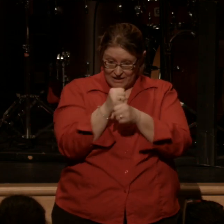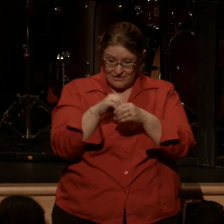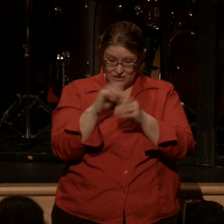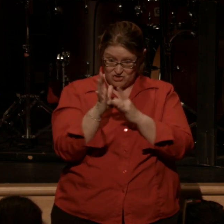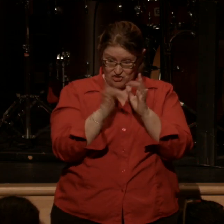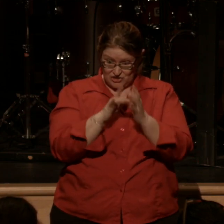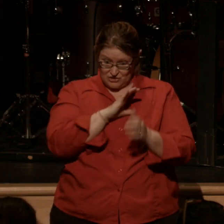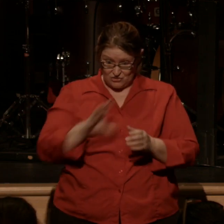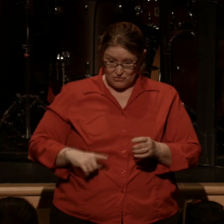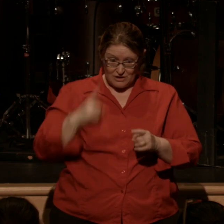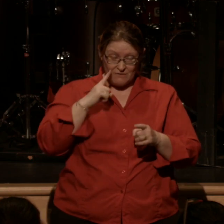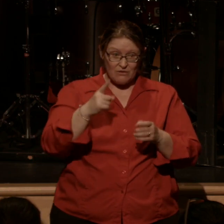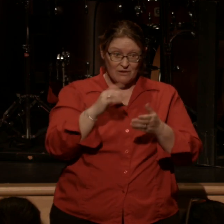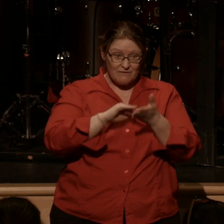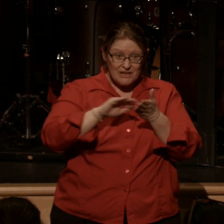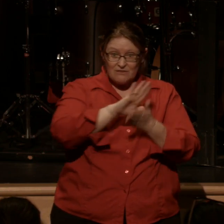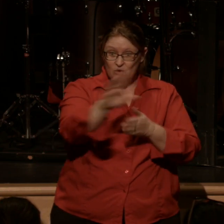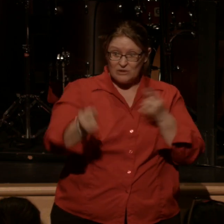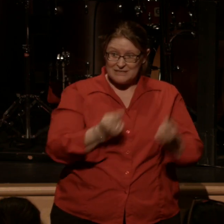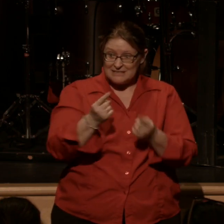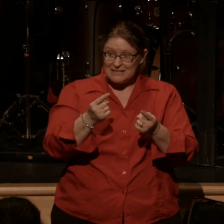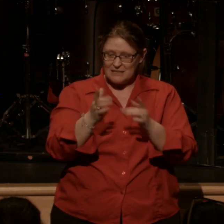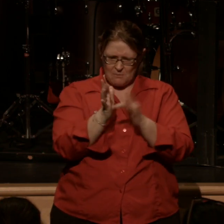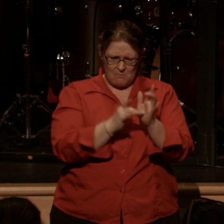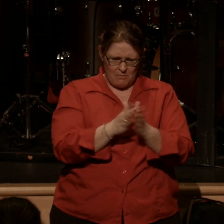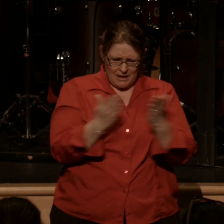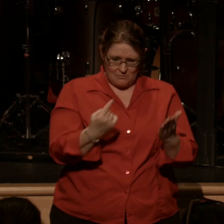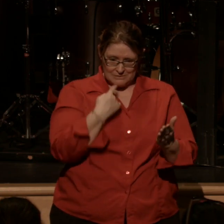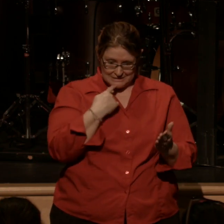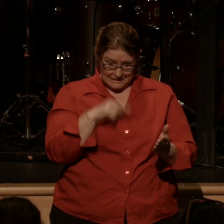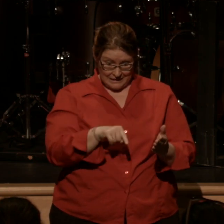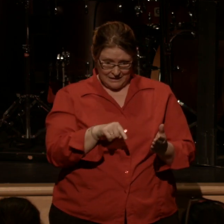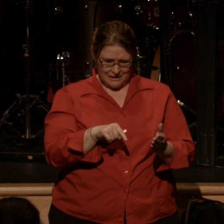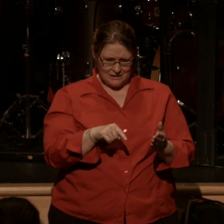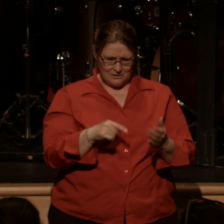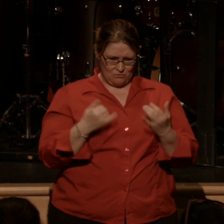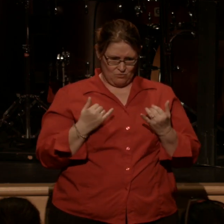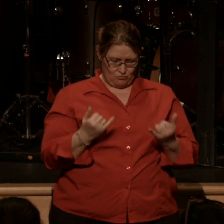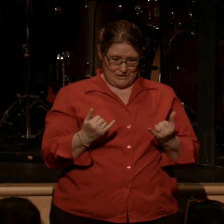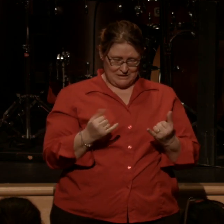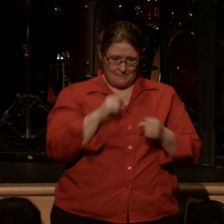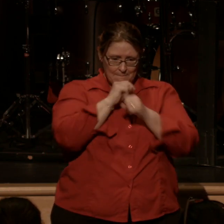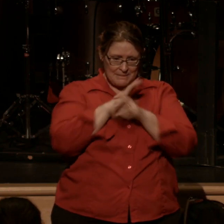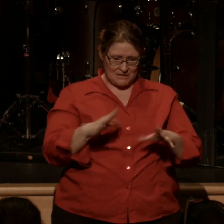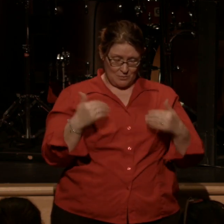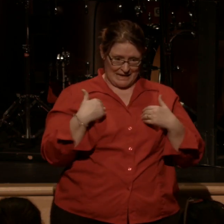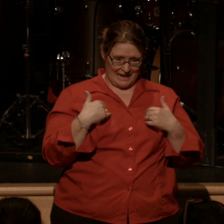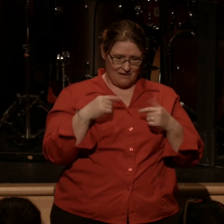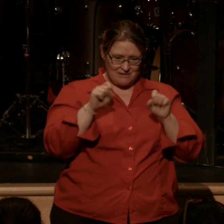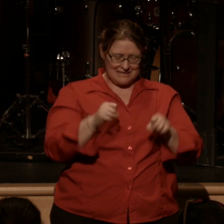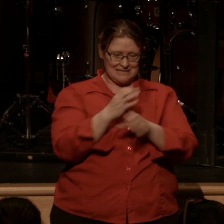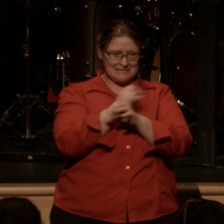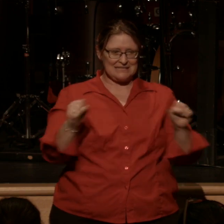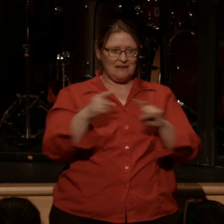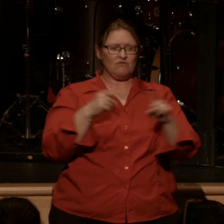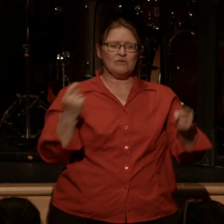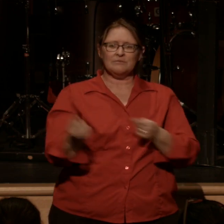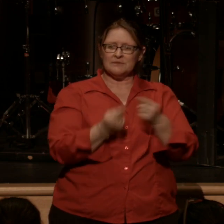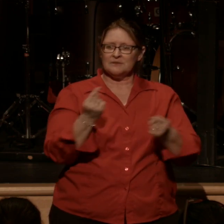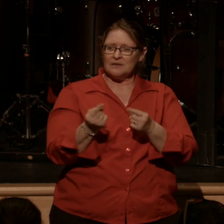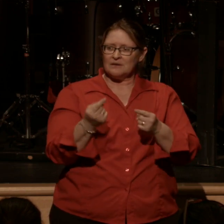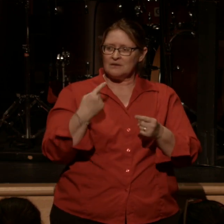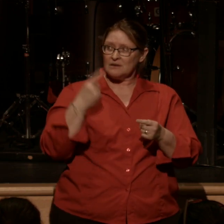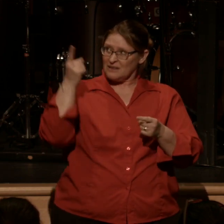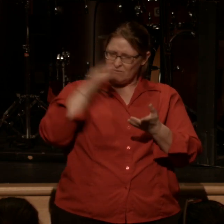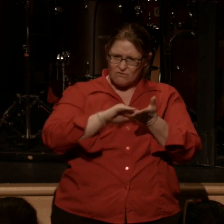Christ for the forgiveness of your sins, the Bible tells us that the present blessing that we have is we can be saved of sin. We